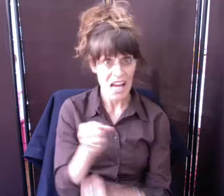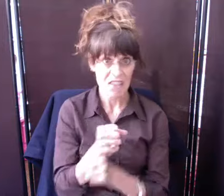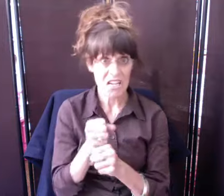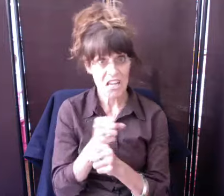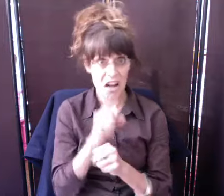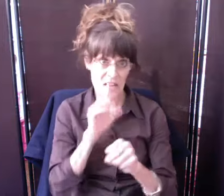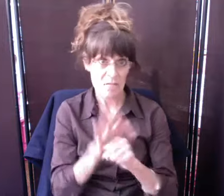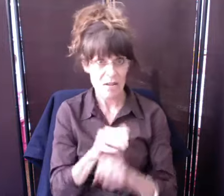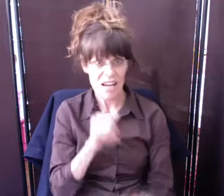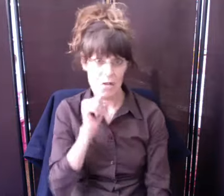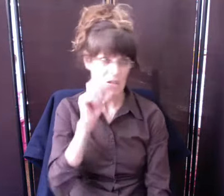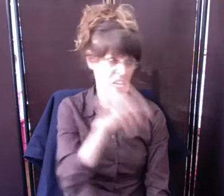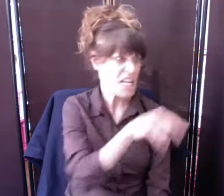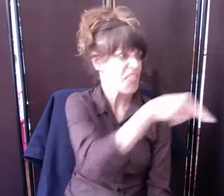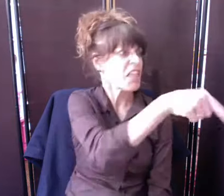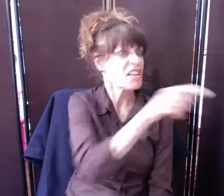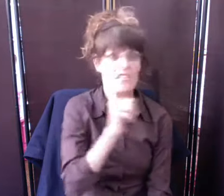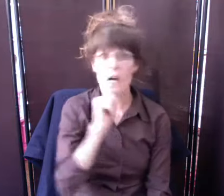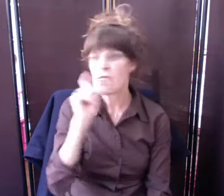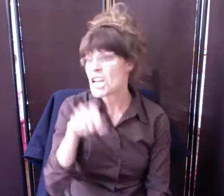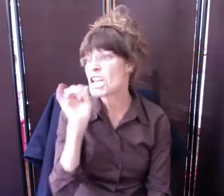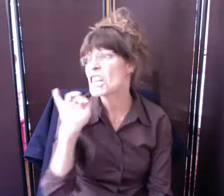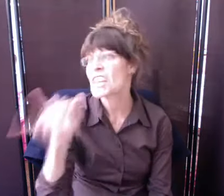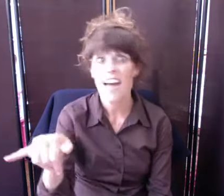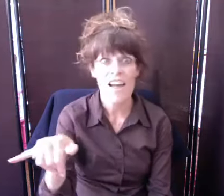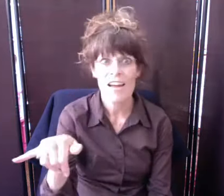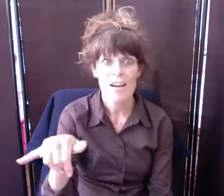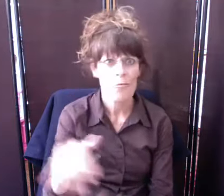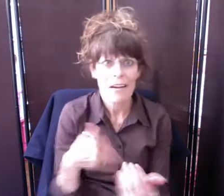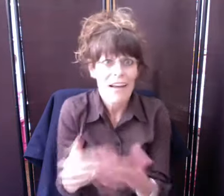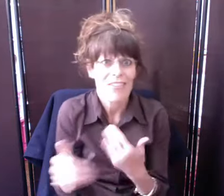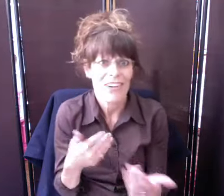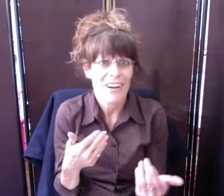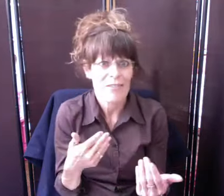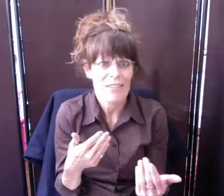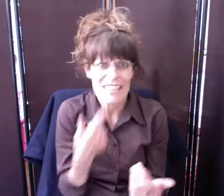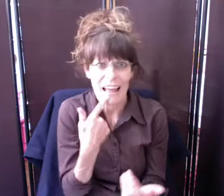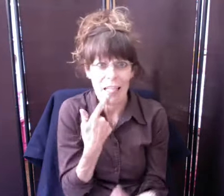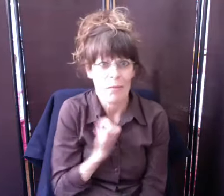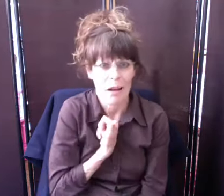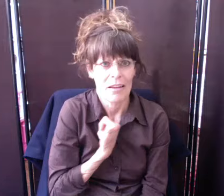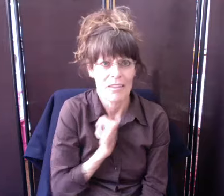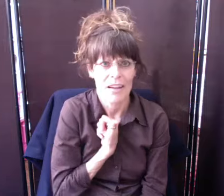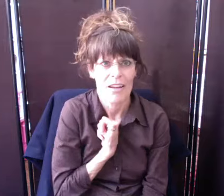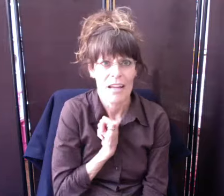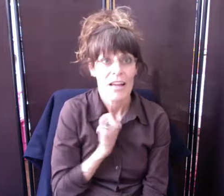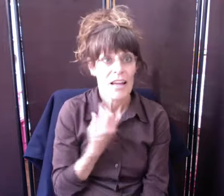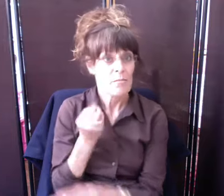need this, or I don't need that, or, you know, whatever it was I was saying to myself. And by this time, Mary had moved to Kentucky,